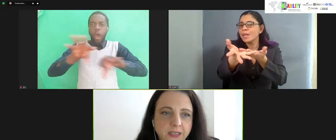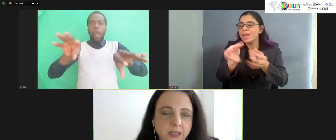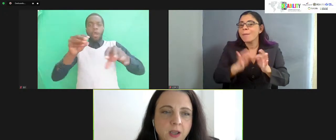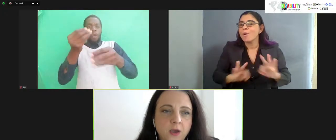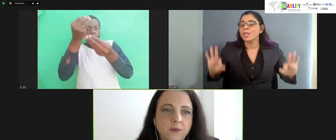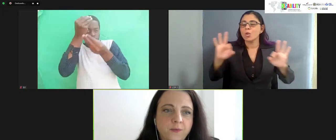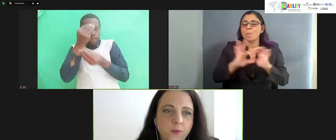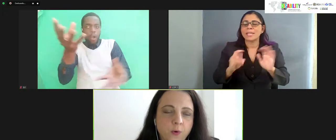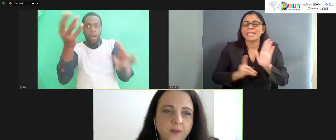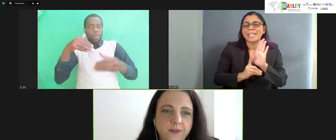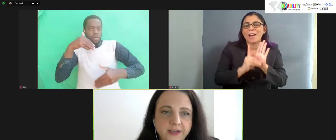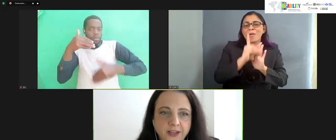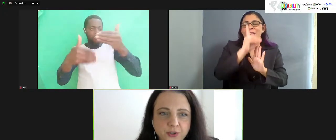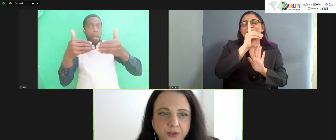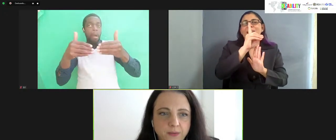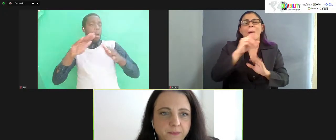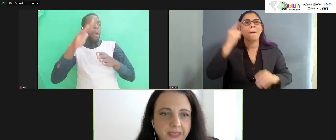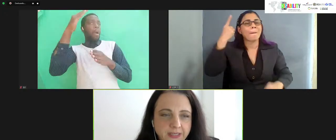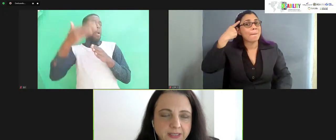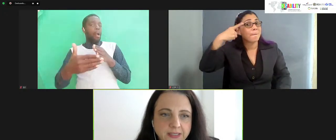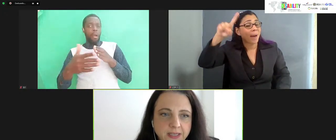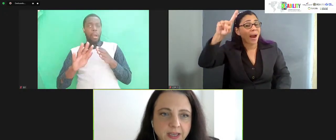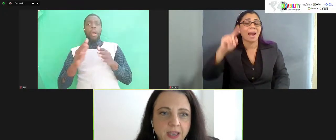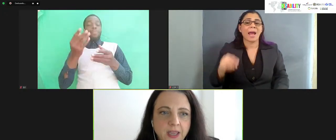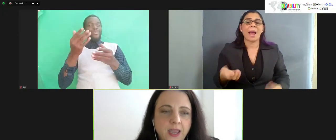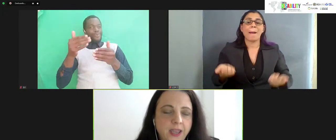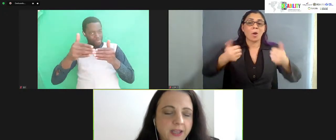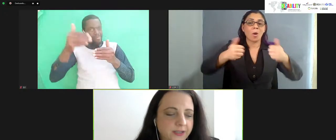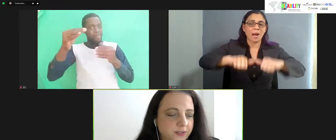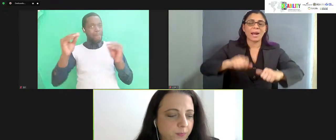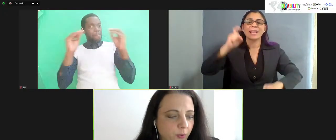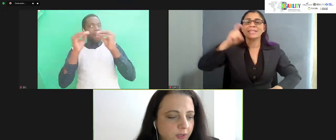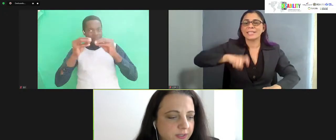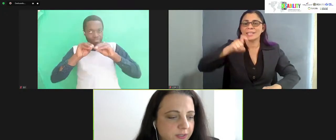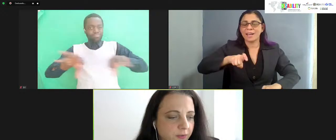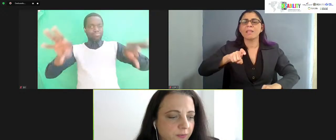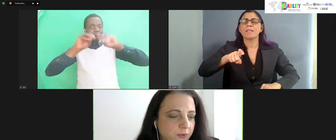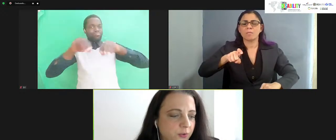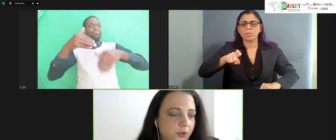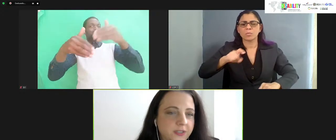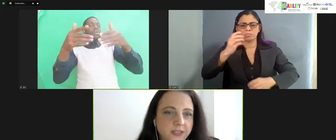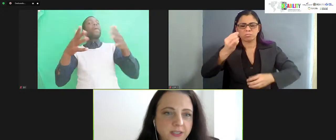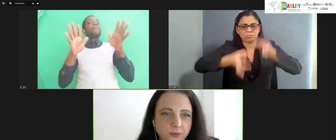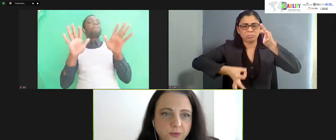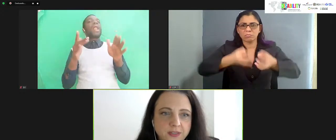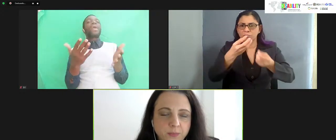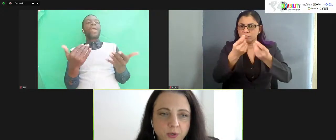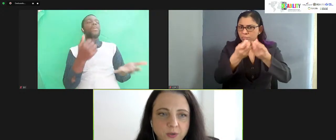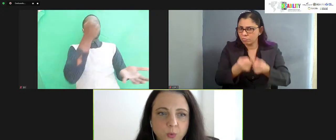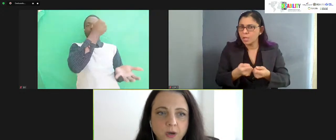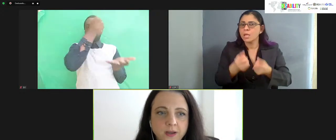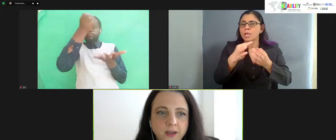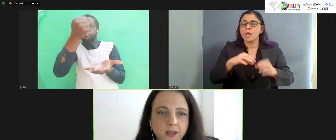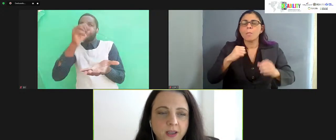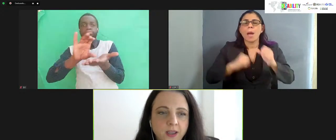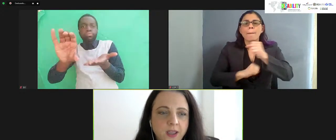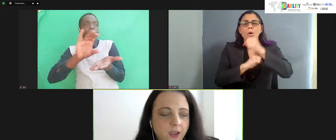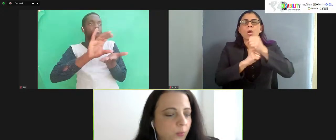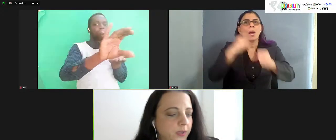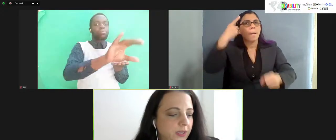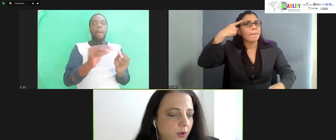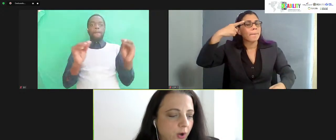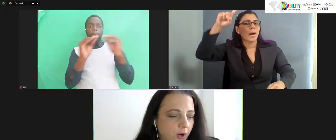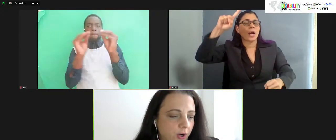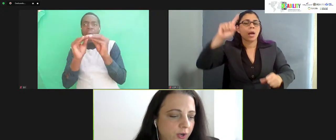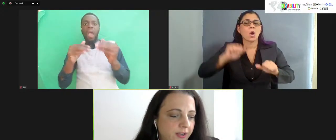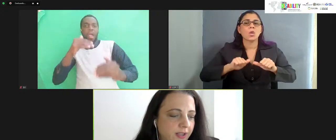need for financial means and supports to continue this important work